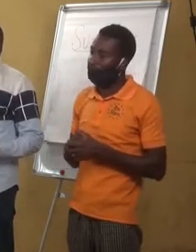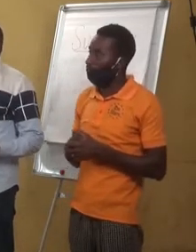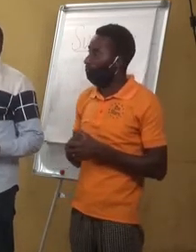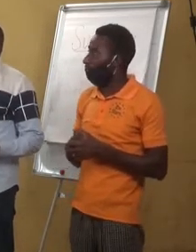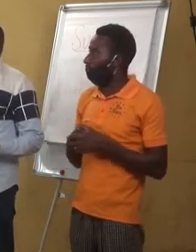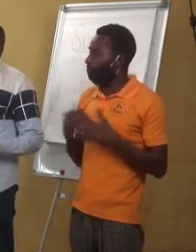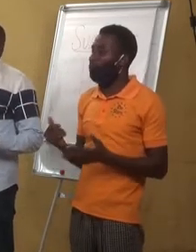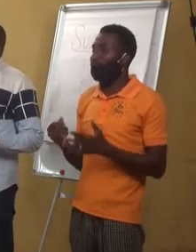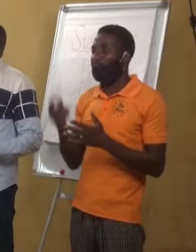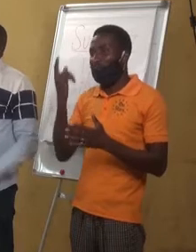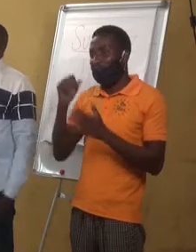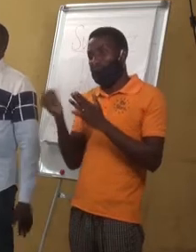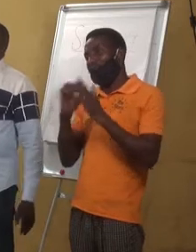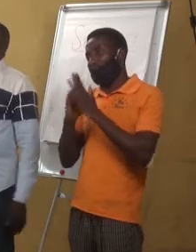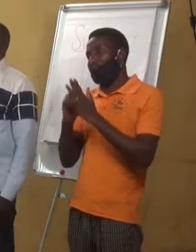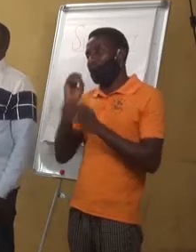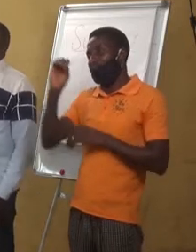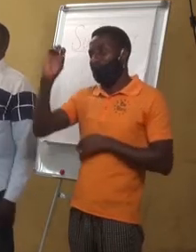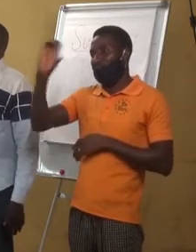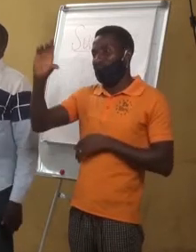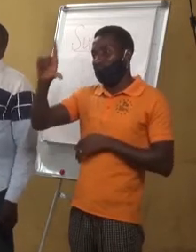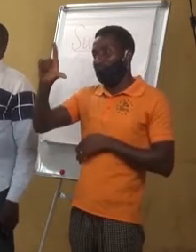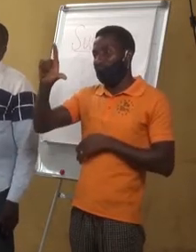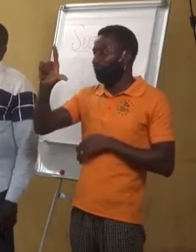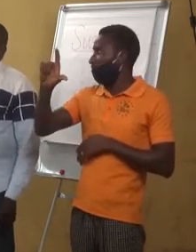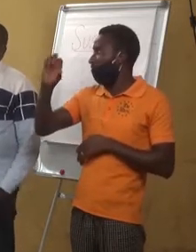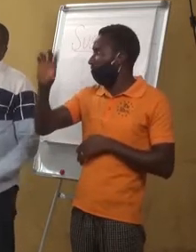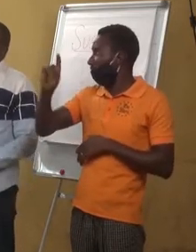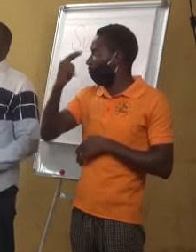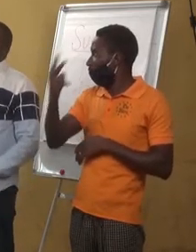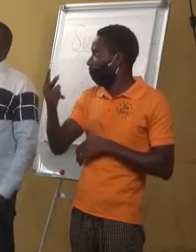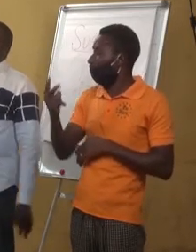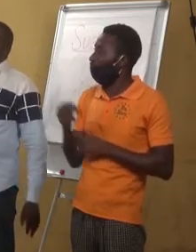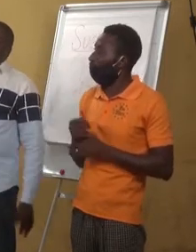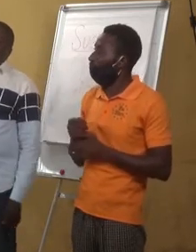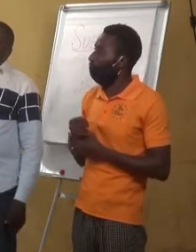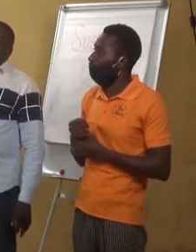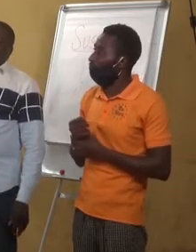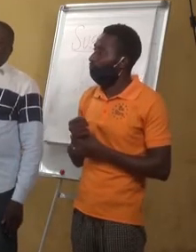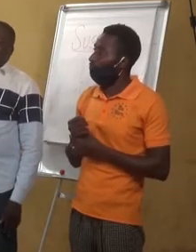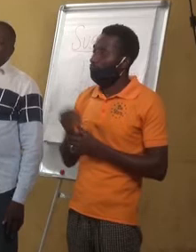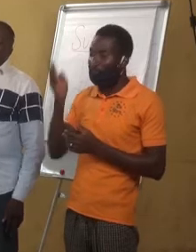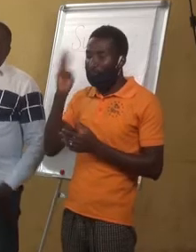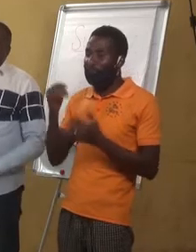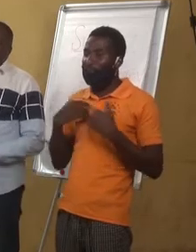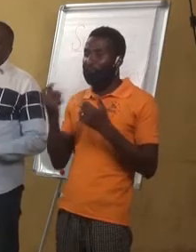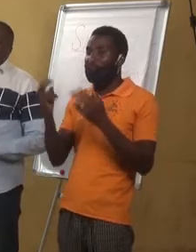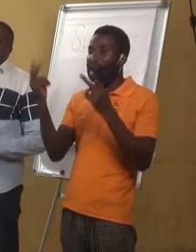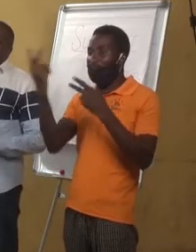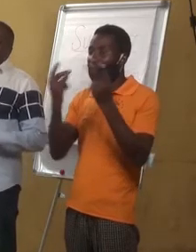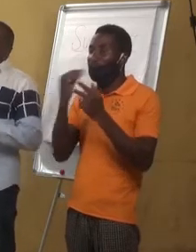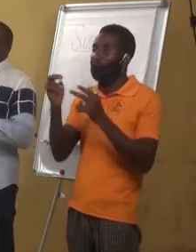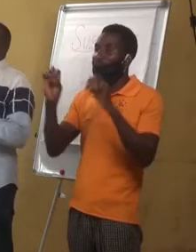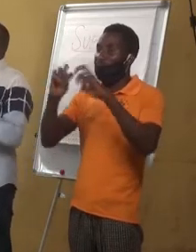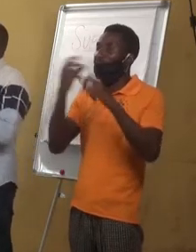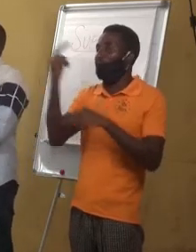chloride, where we have CaCl2. Calcium will have a valence electron of 2, and